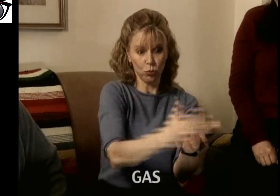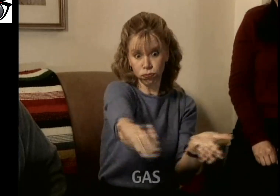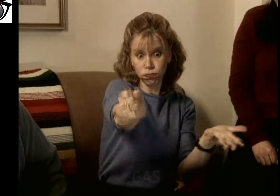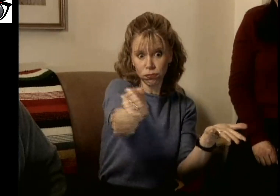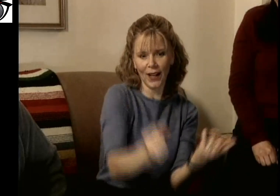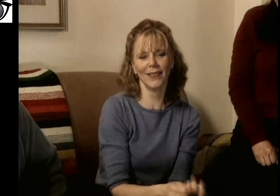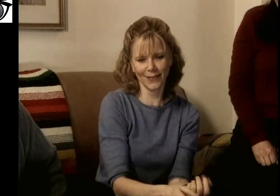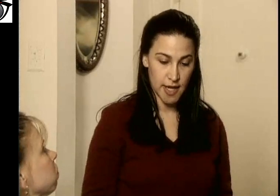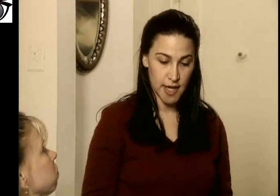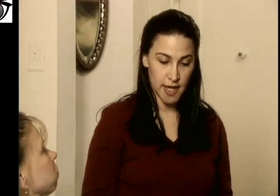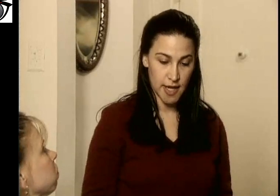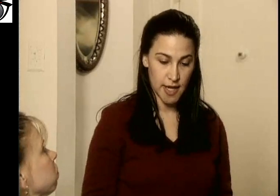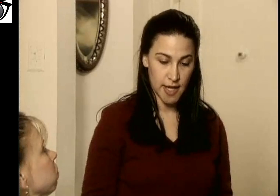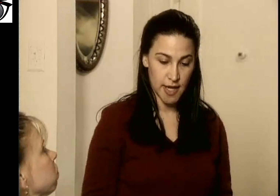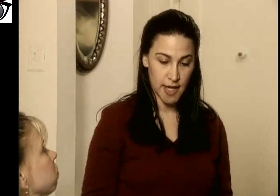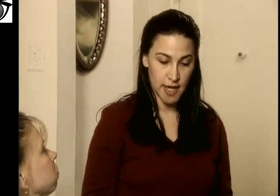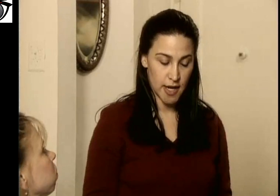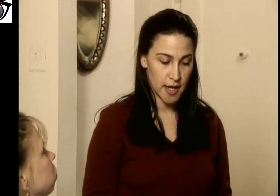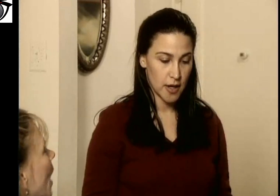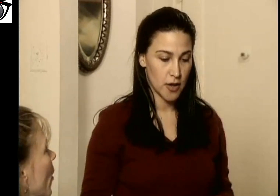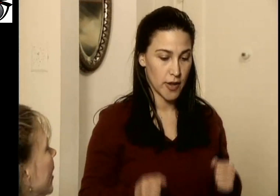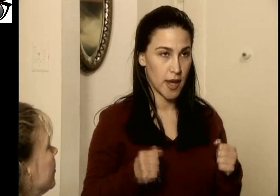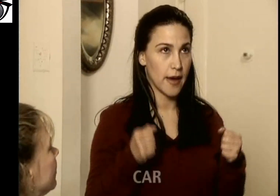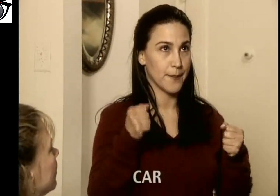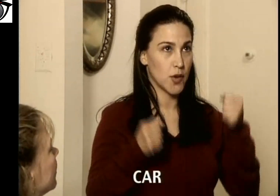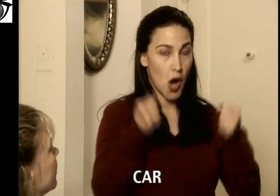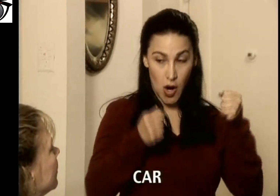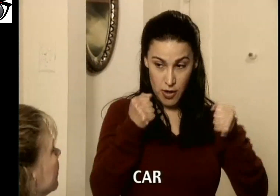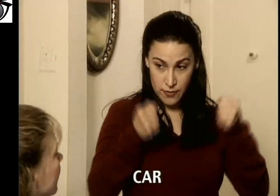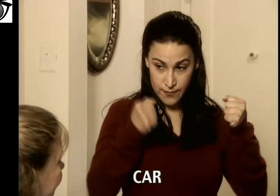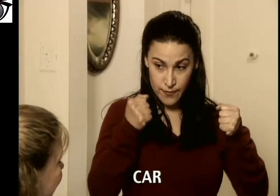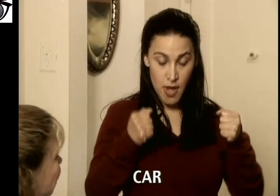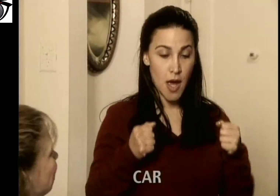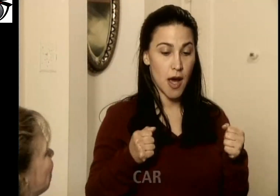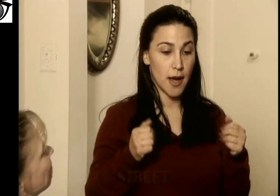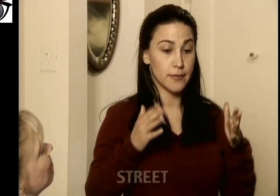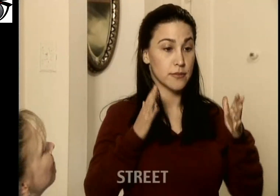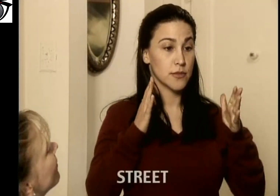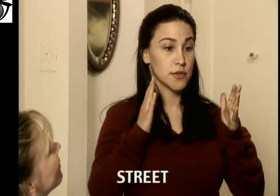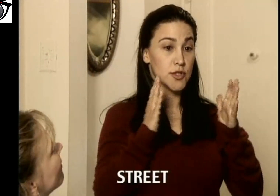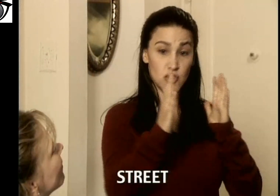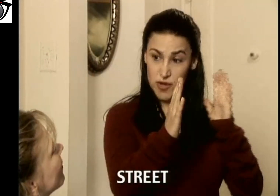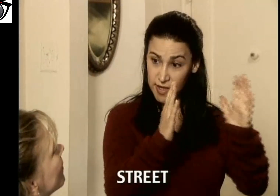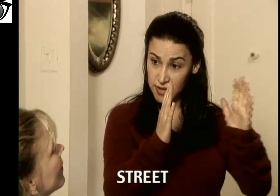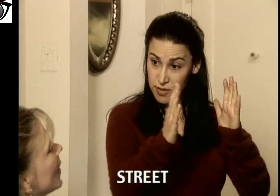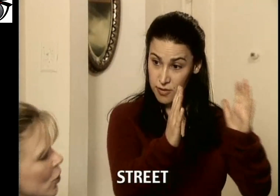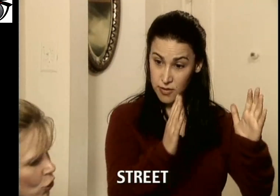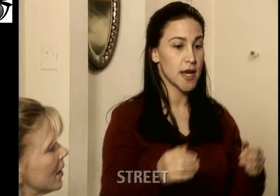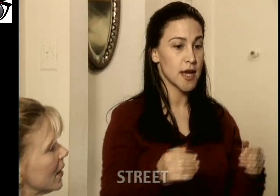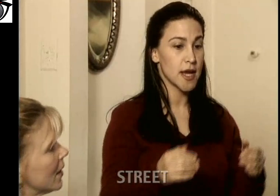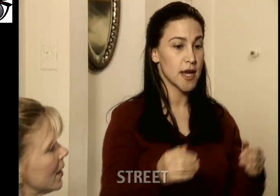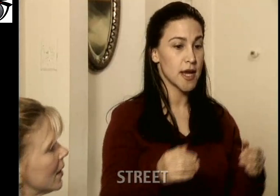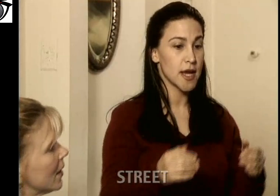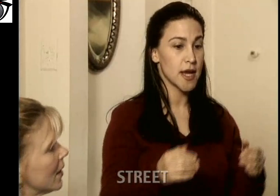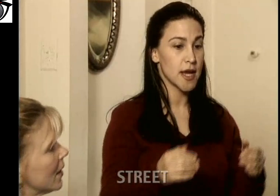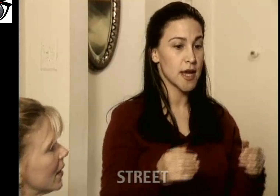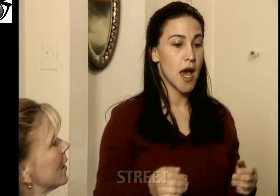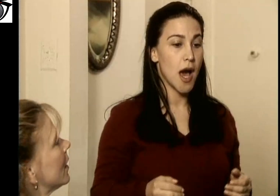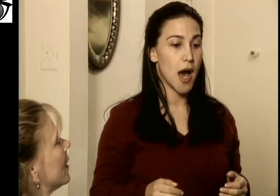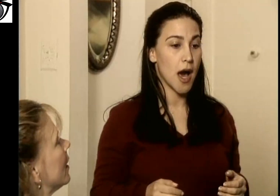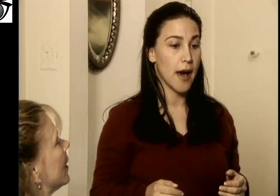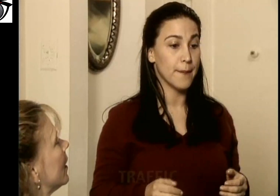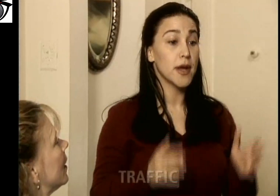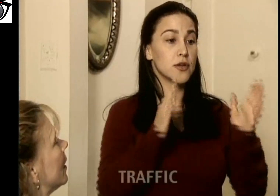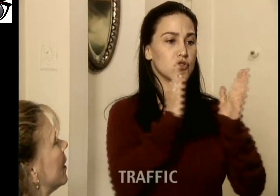out of gas. I want to try those signs, can I? Okay. Car. Mm-hmm. Street.